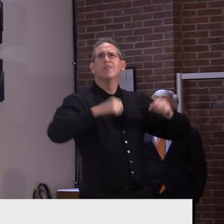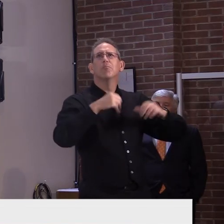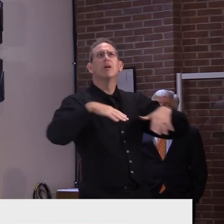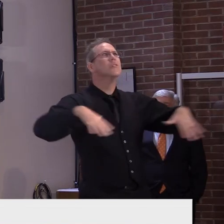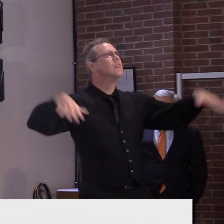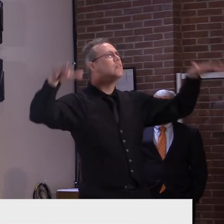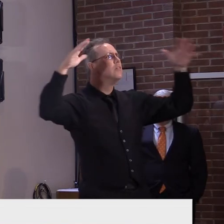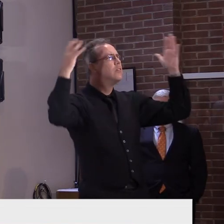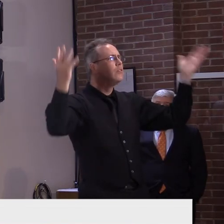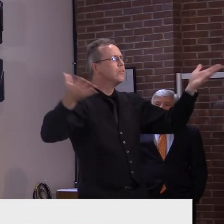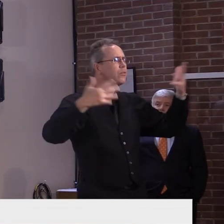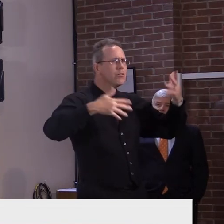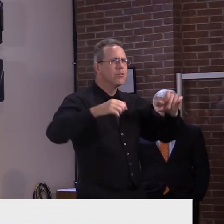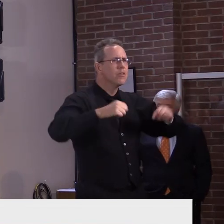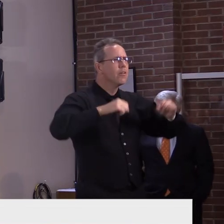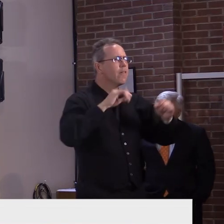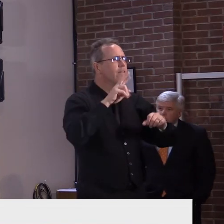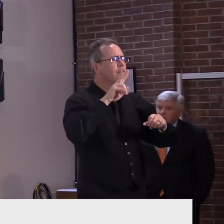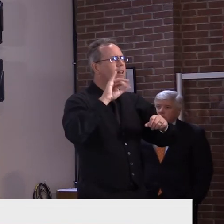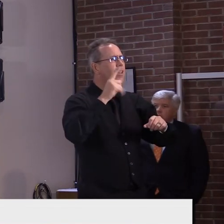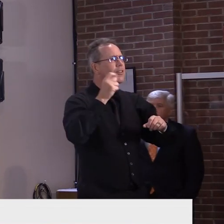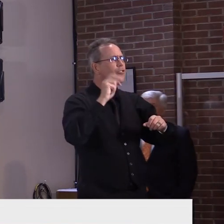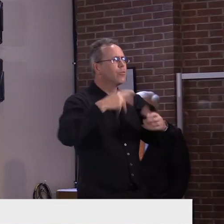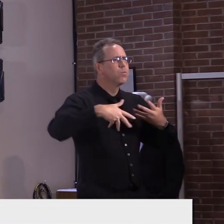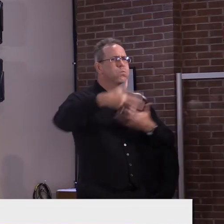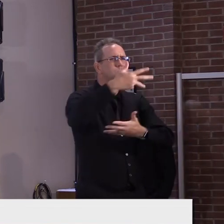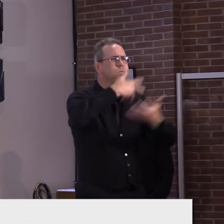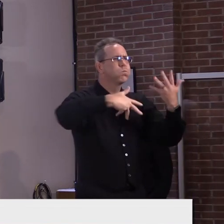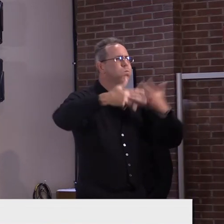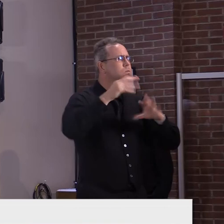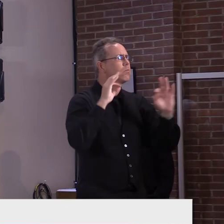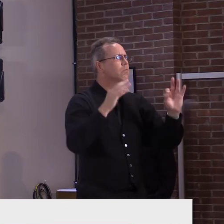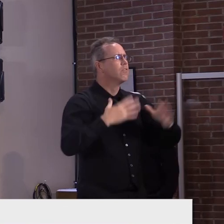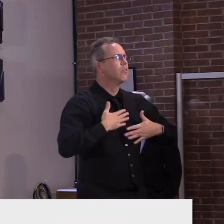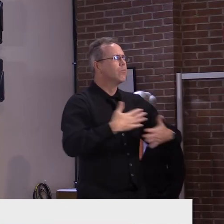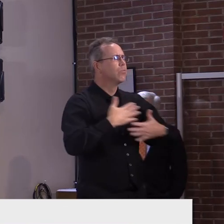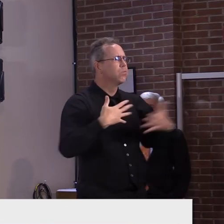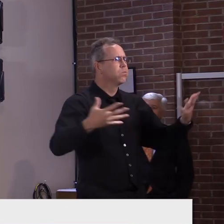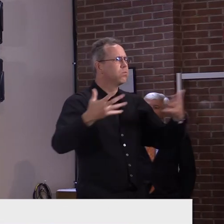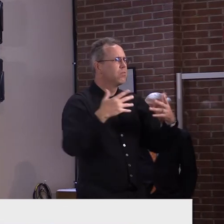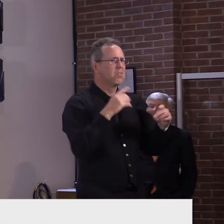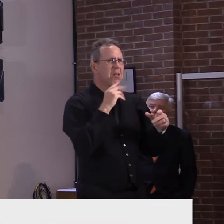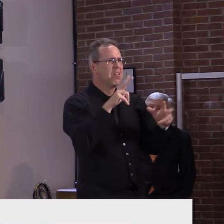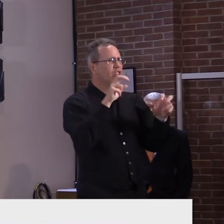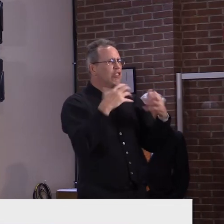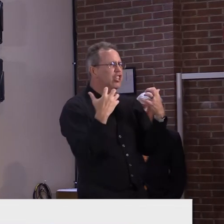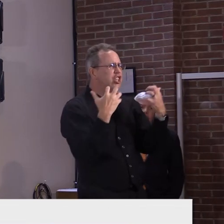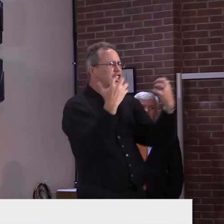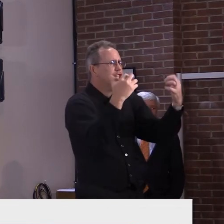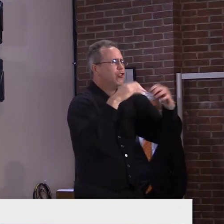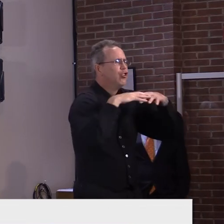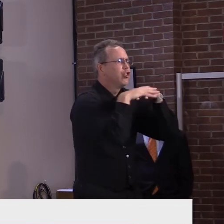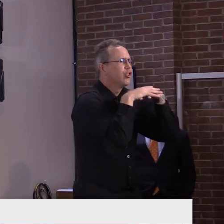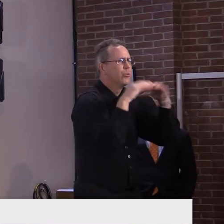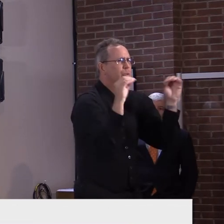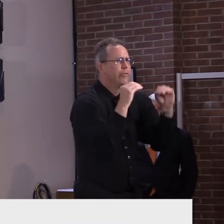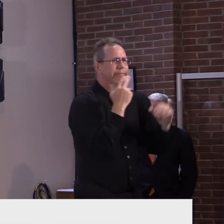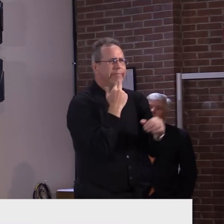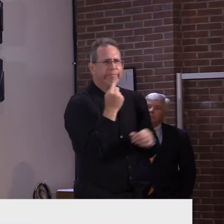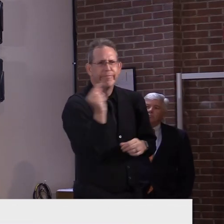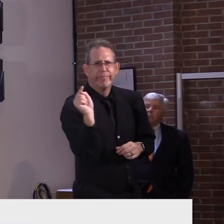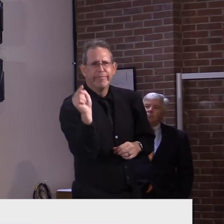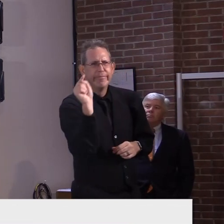it holds hundreds of people, with high ceilings and great ventilation, and knowing most of the people in here are